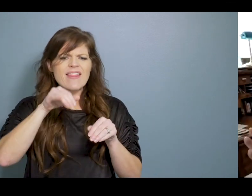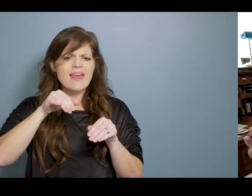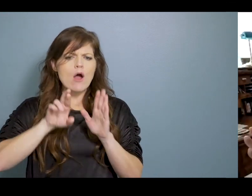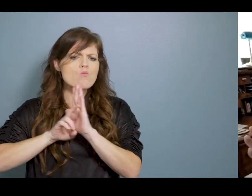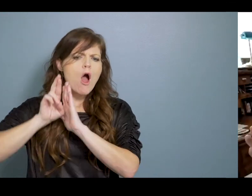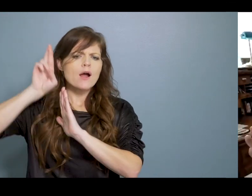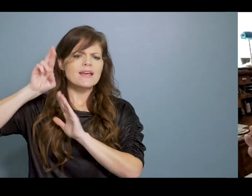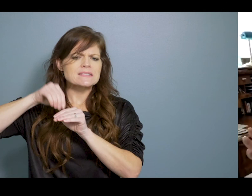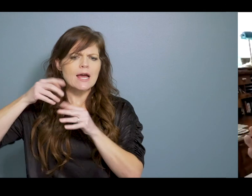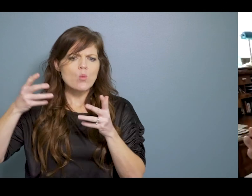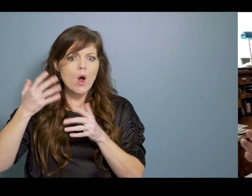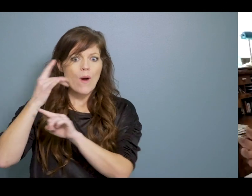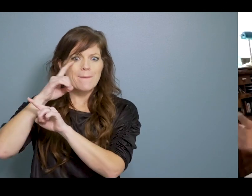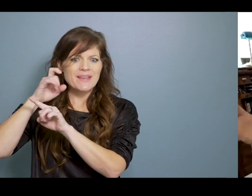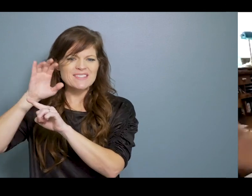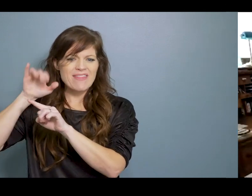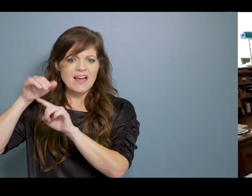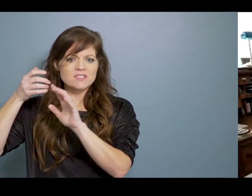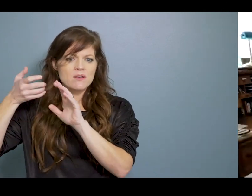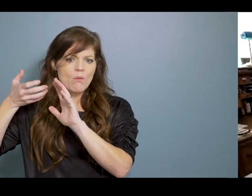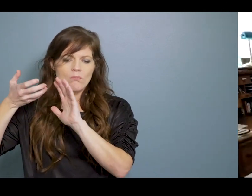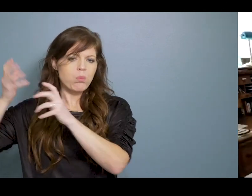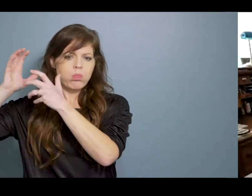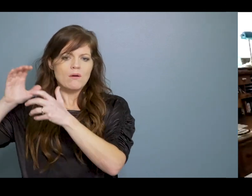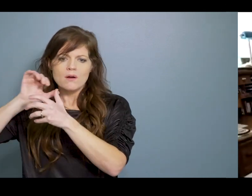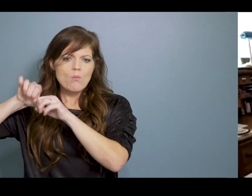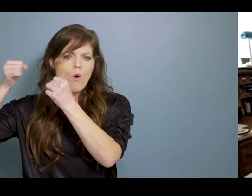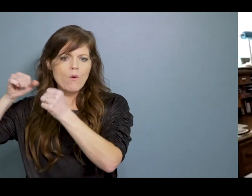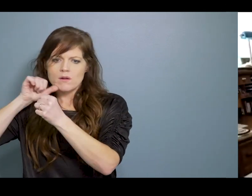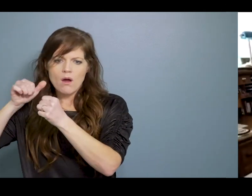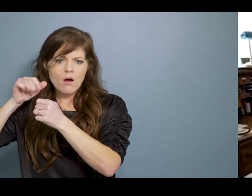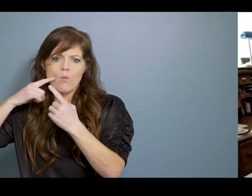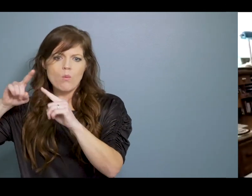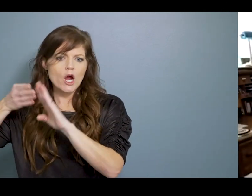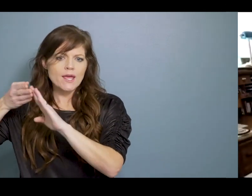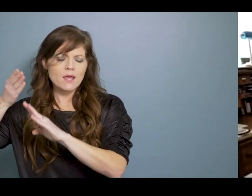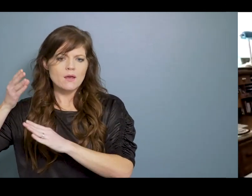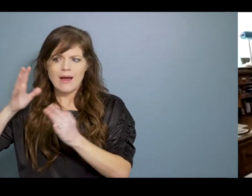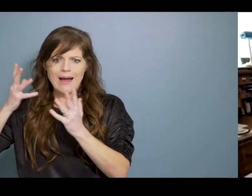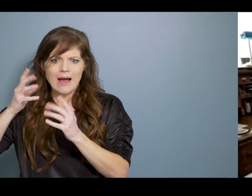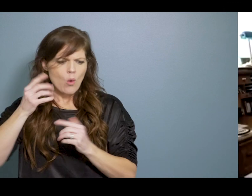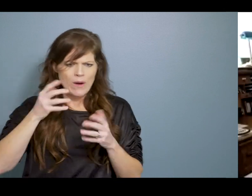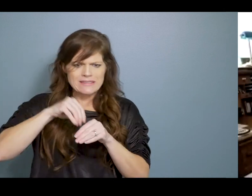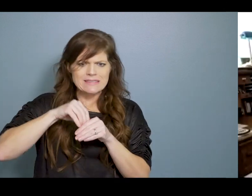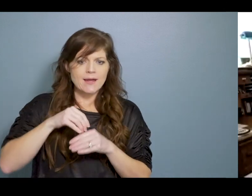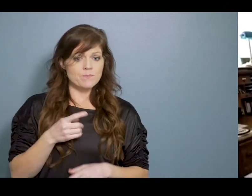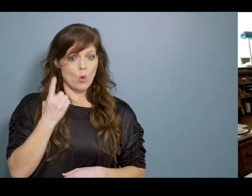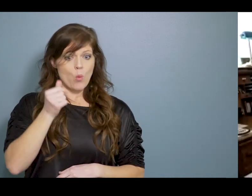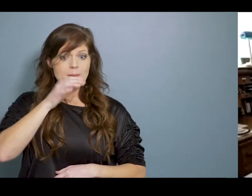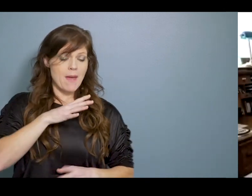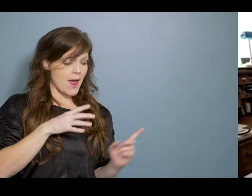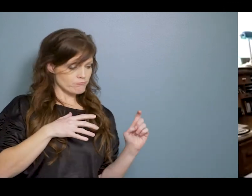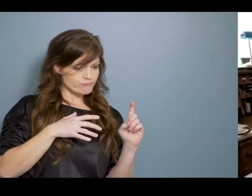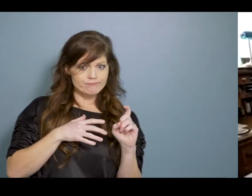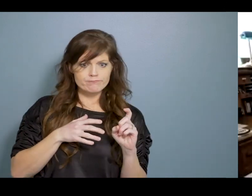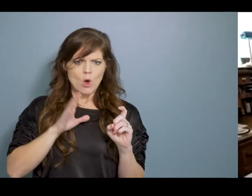filtering system's dying on them. And they throw it all on the table and the one guy at the end goes, this is what they have in the shuttle. We